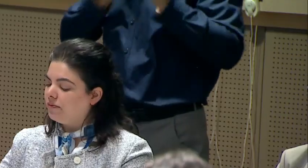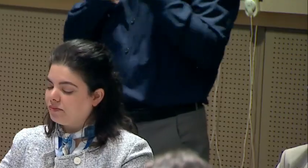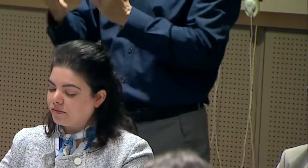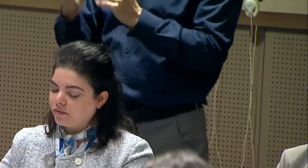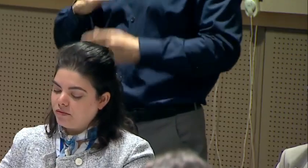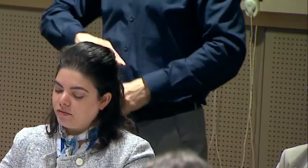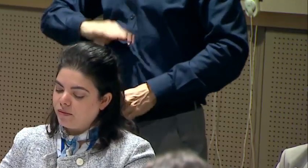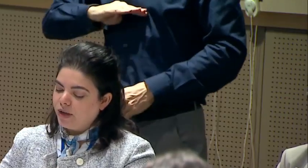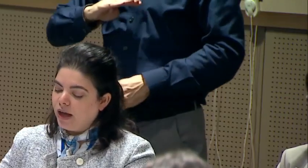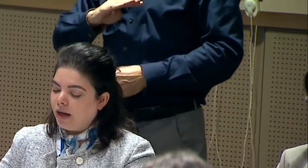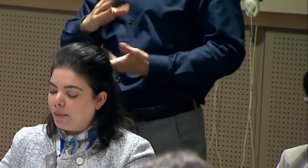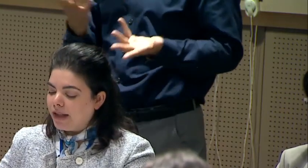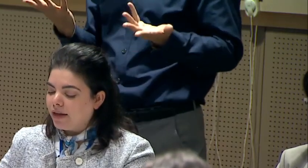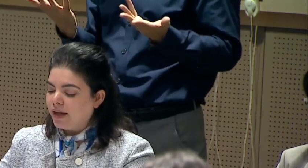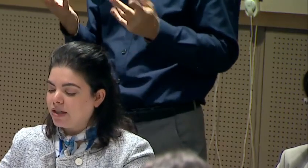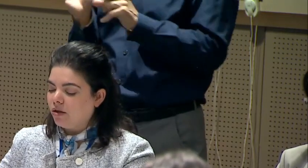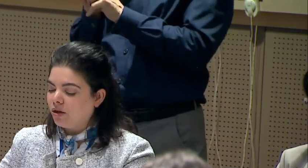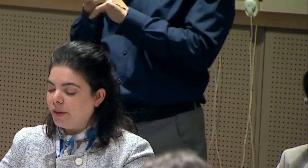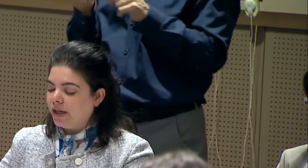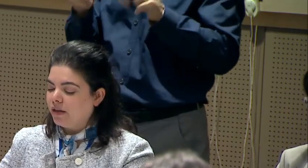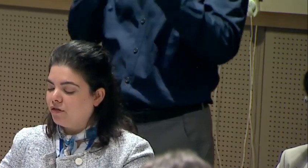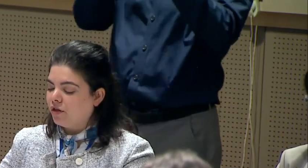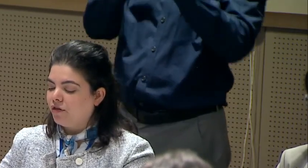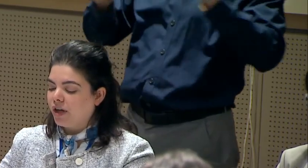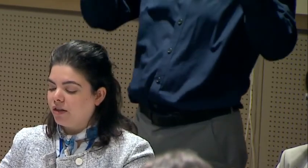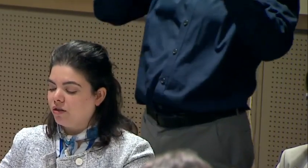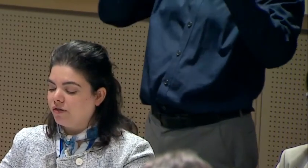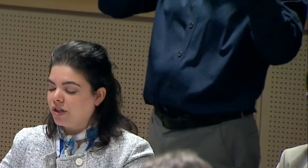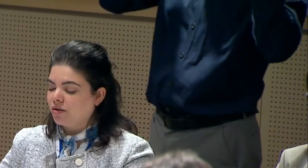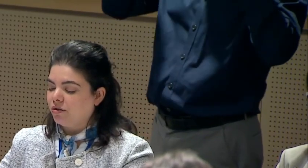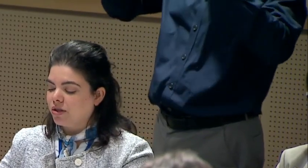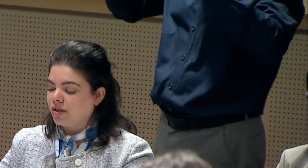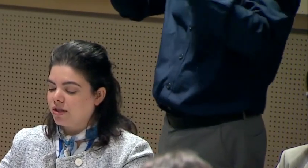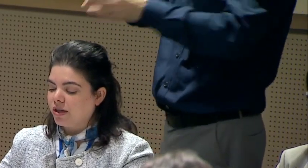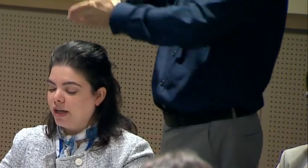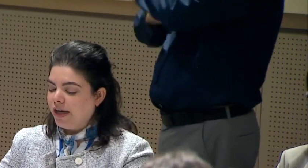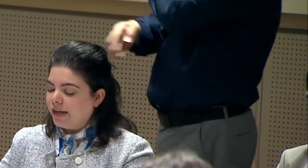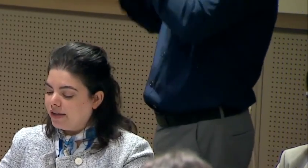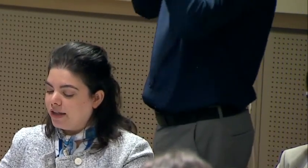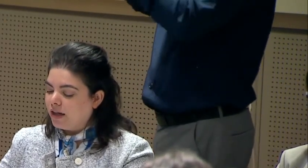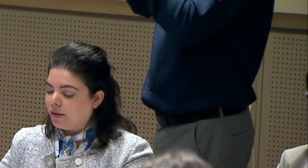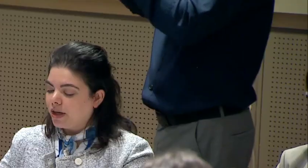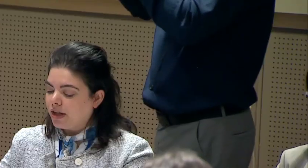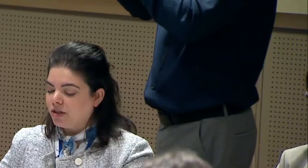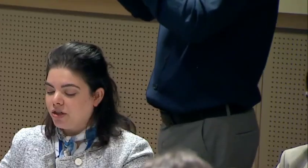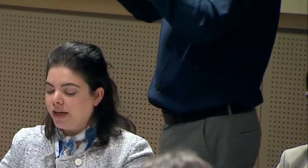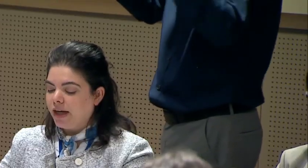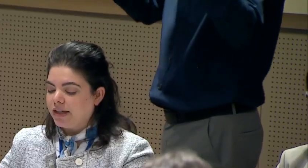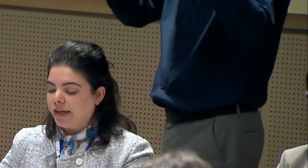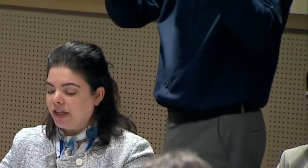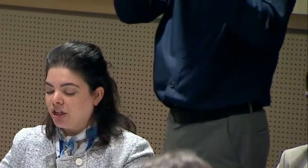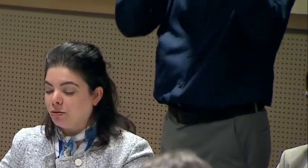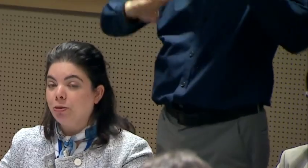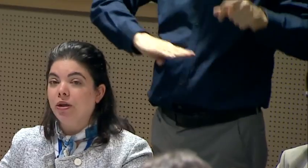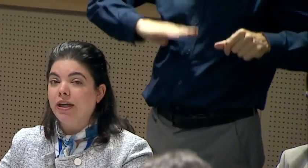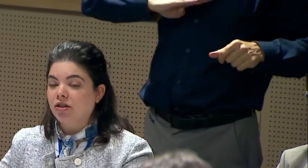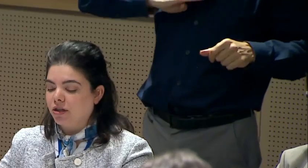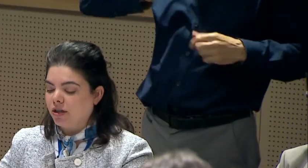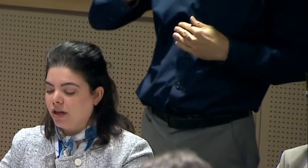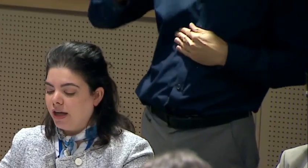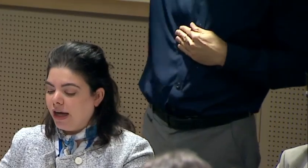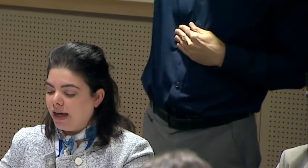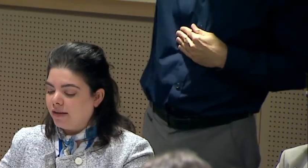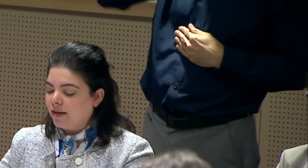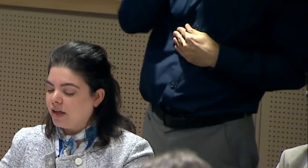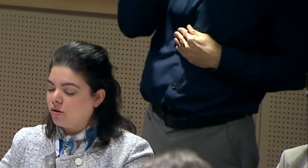level. Malta has long been at the forefront of this cause. Indeed, our country has an aging